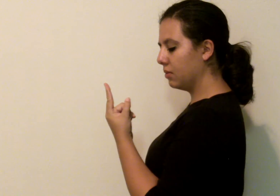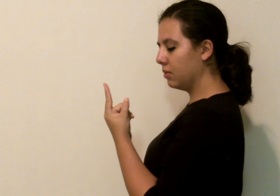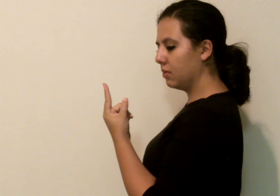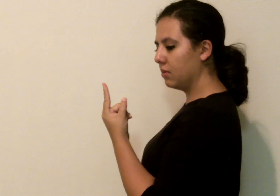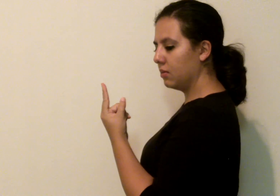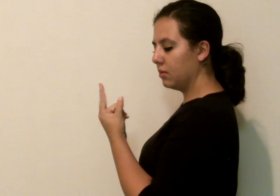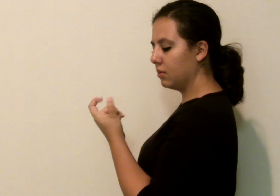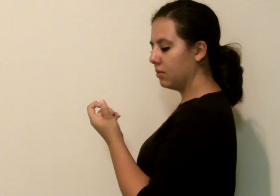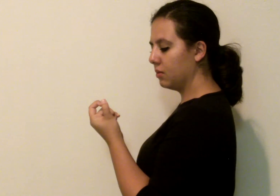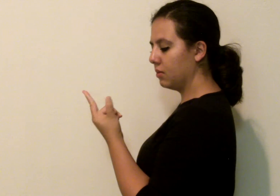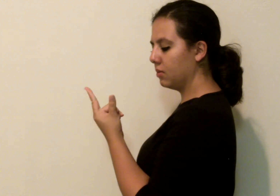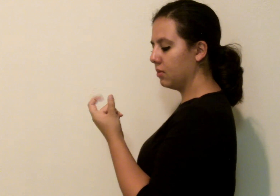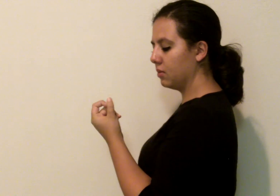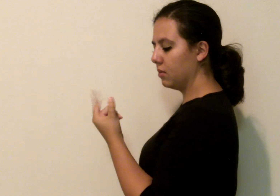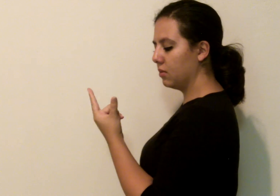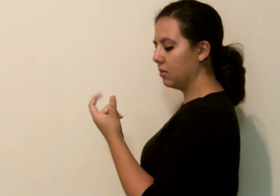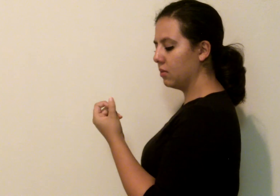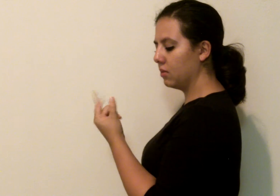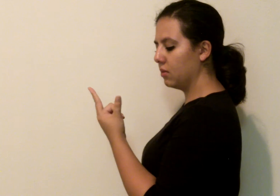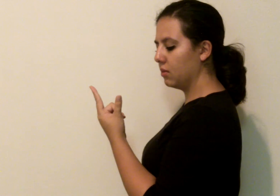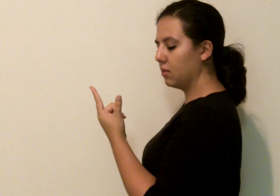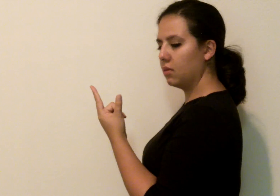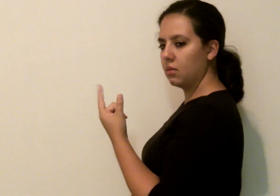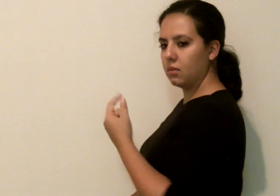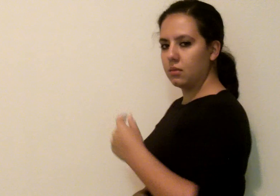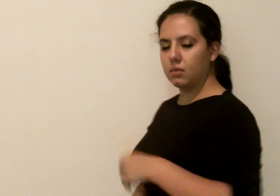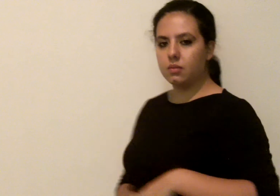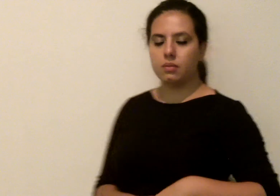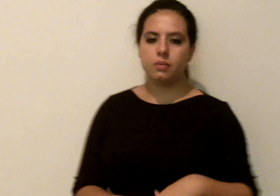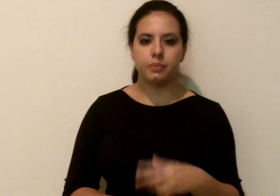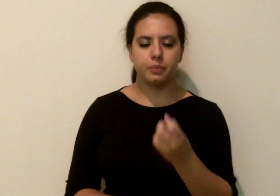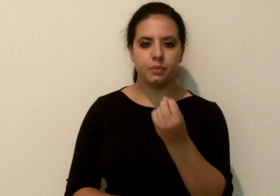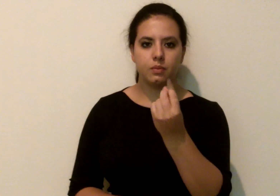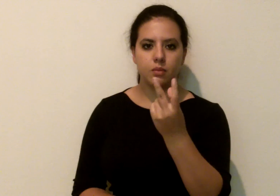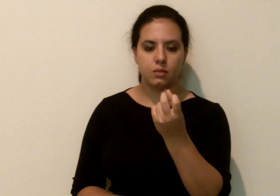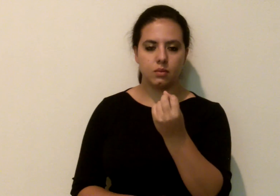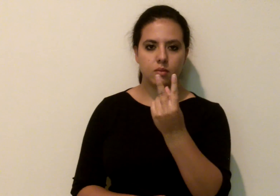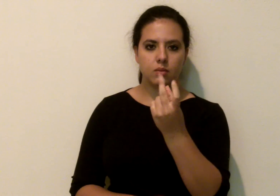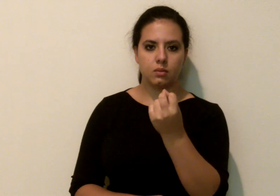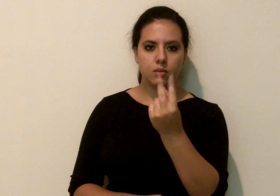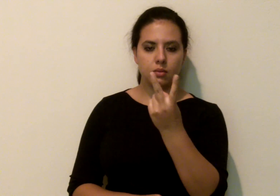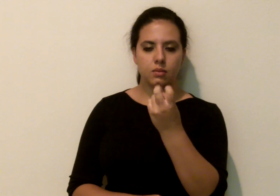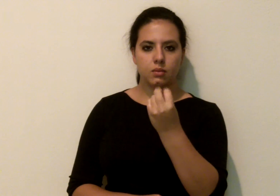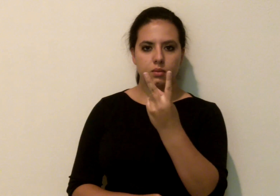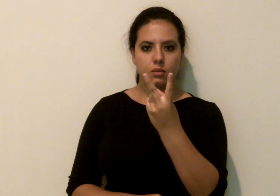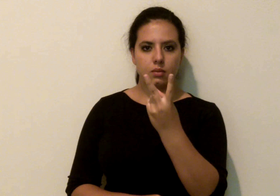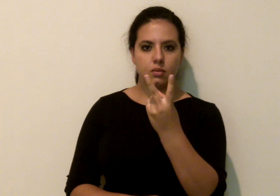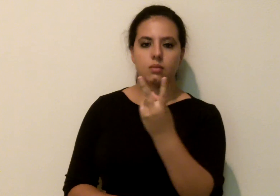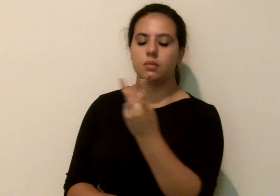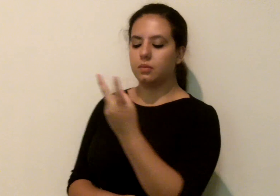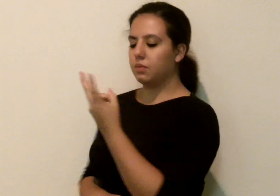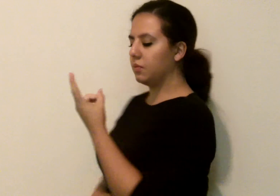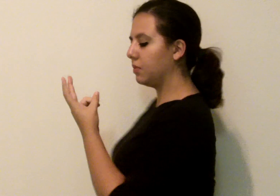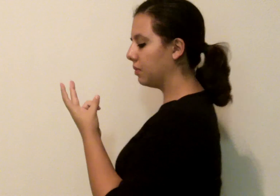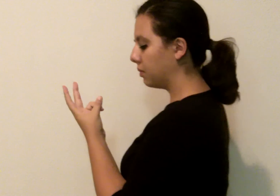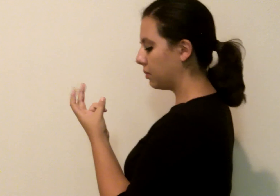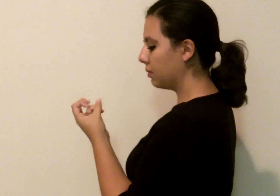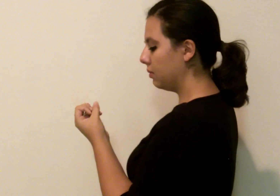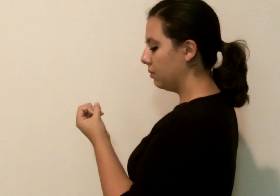it flicks off the thumb. Okay, 12. 12, and just do it twice. She's doing